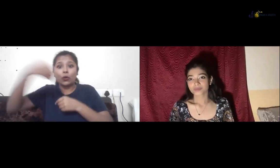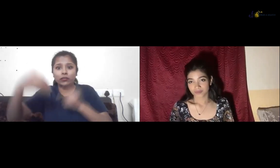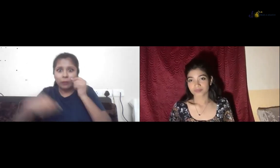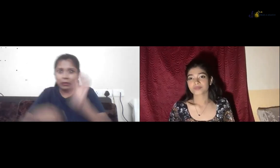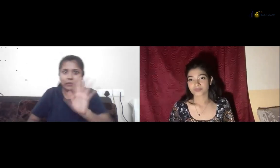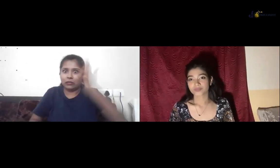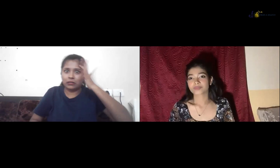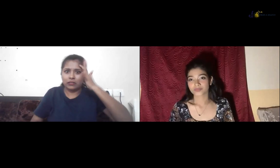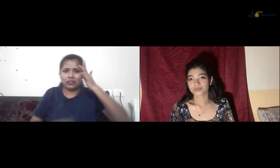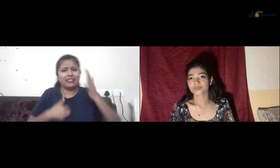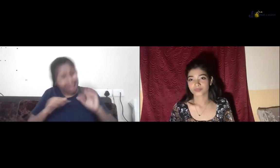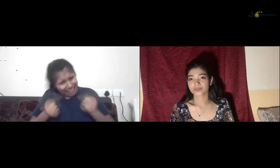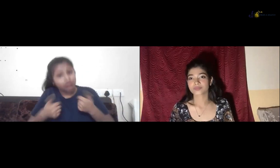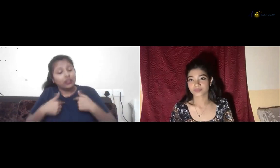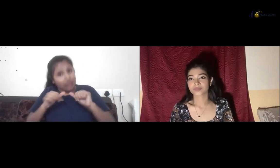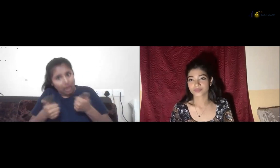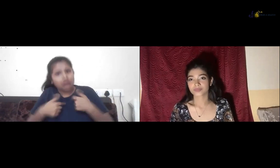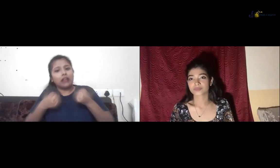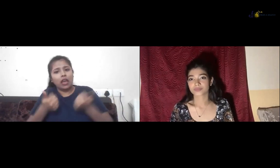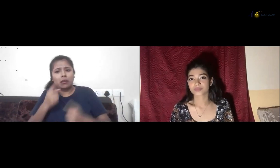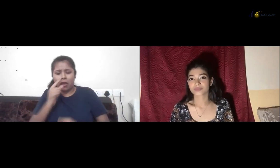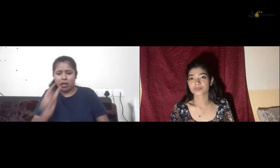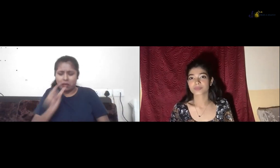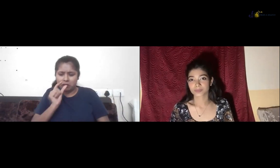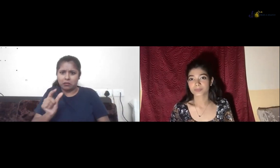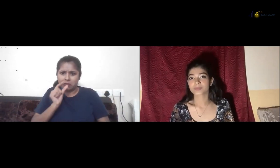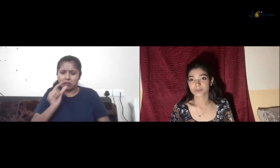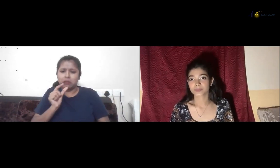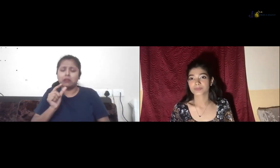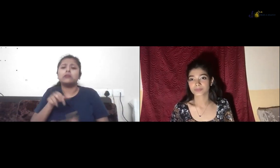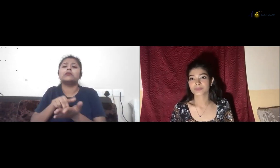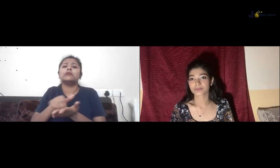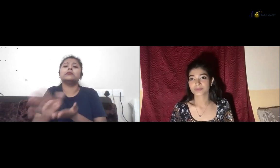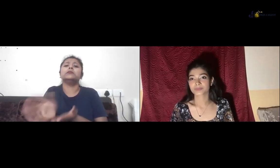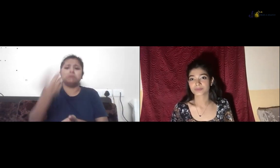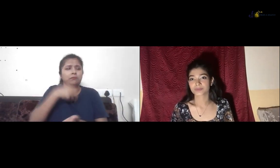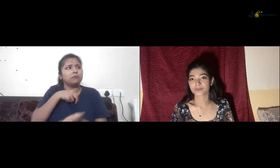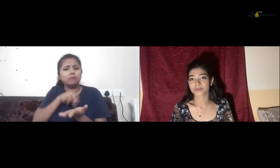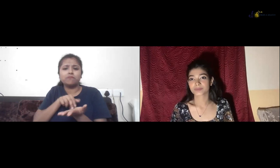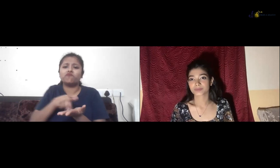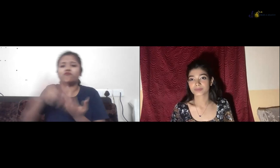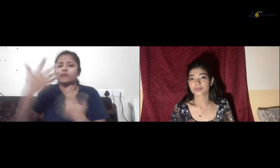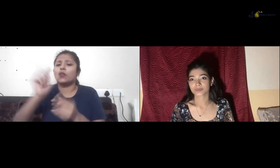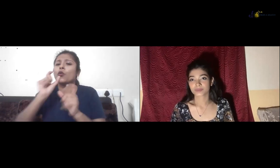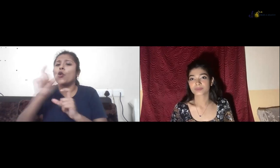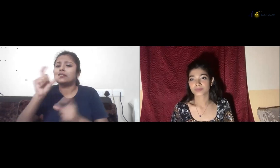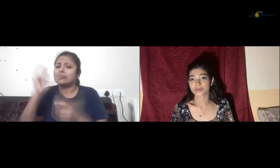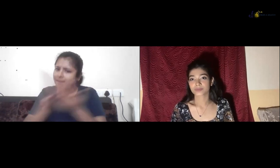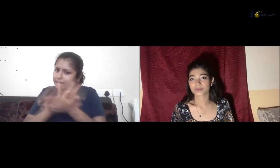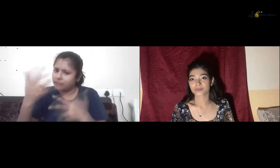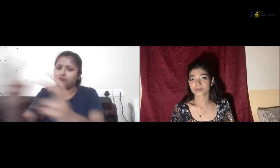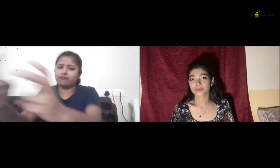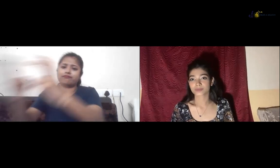18 years olds, we have finished our study. Then they were parents are confused. Okay, you cannot do it. They were giving the comment. Okay, just try and